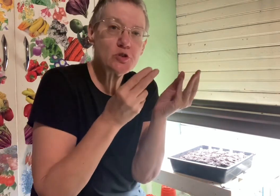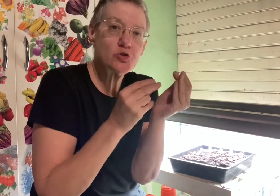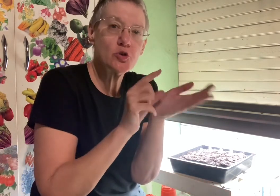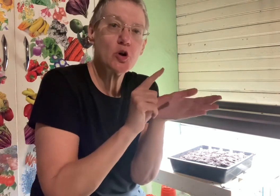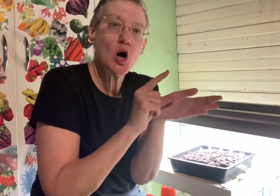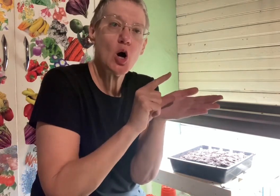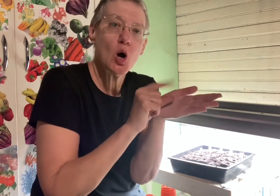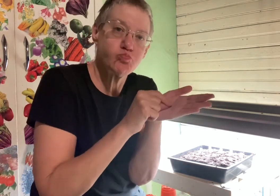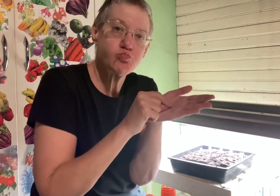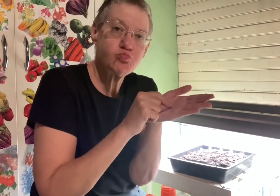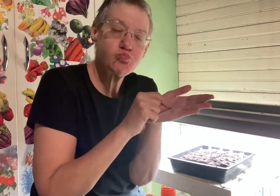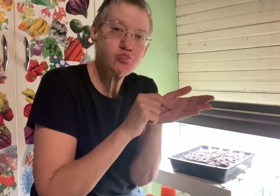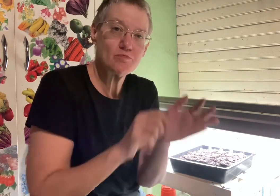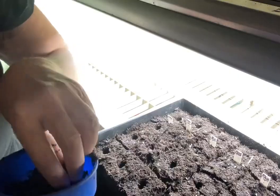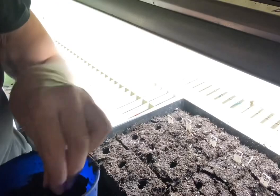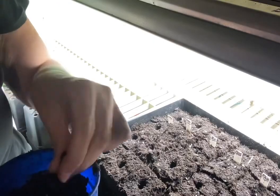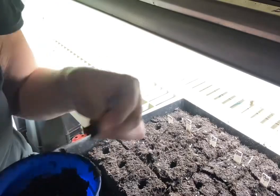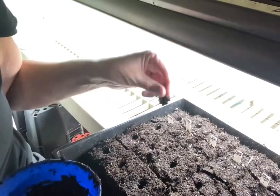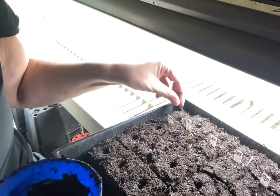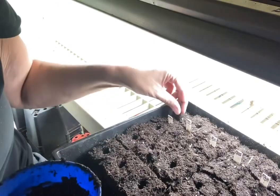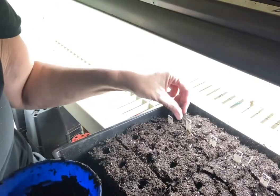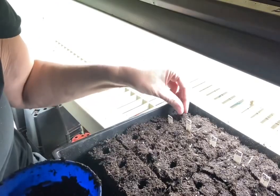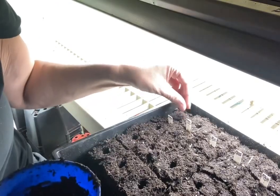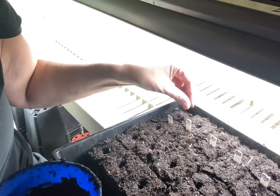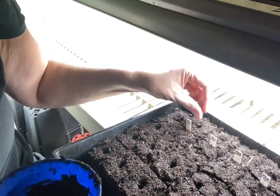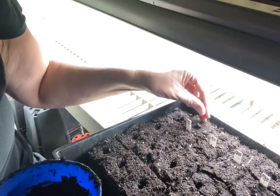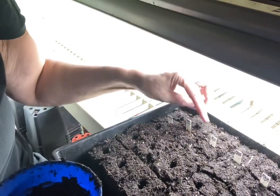those really good moisture contact with the seeds.